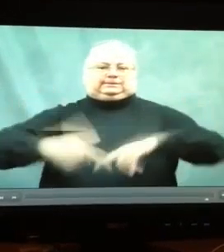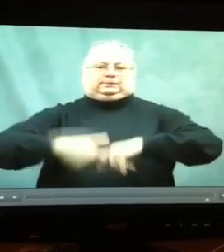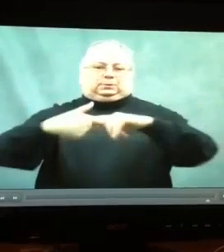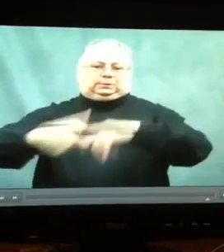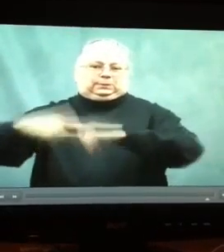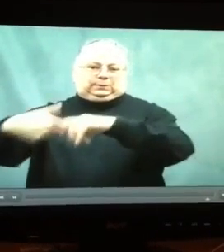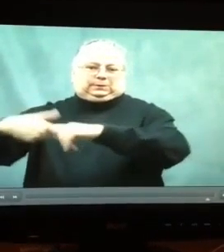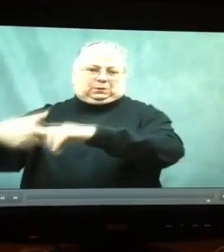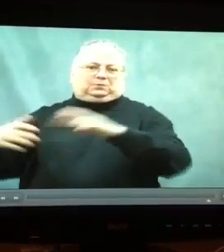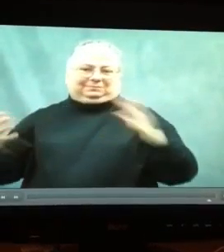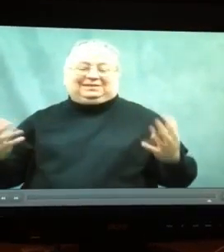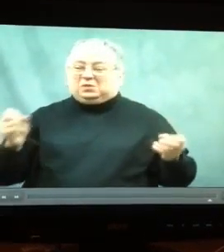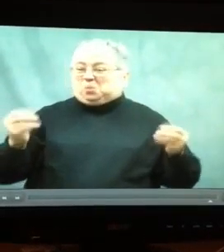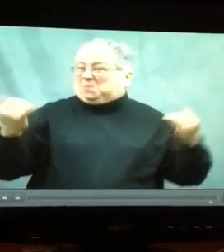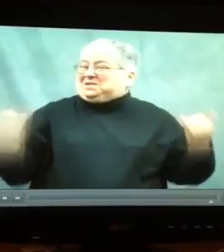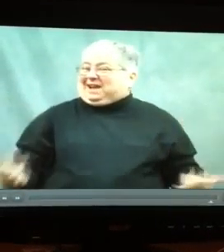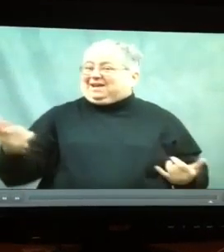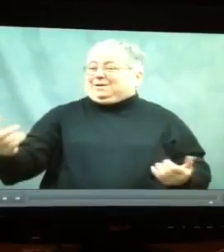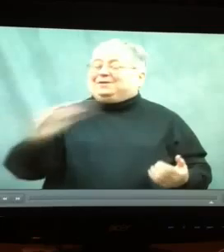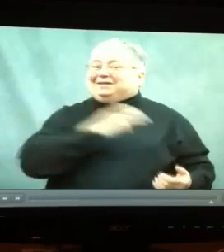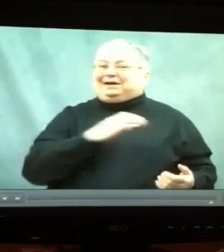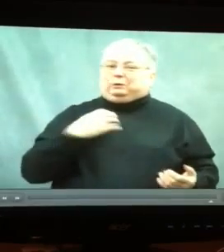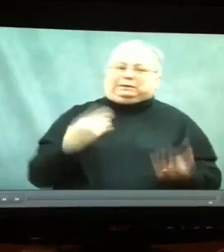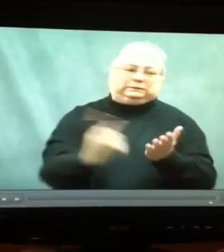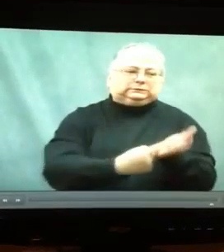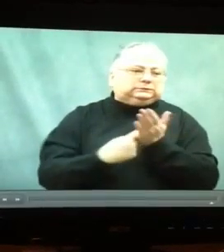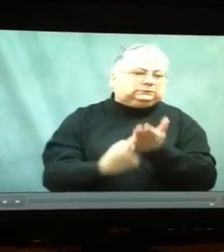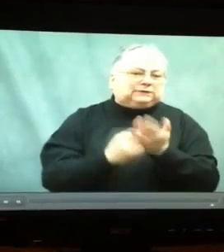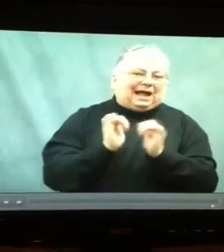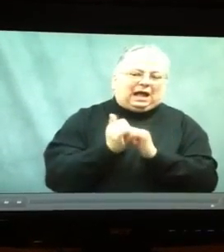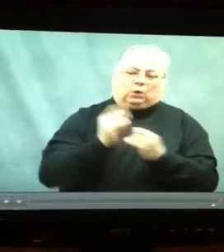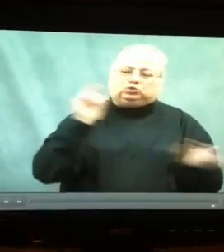Right now, people are just complaining and gossiping about it, and there's just a lot of hype out there about it.